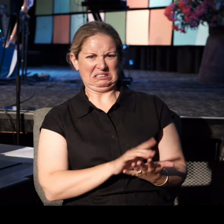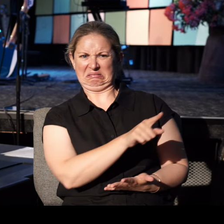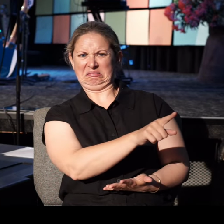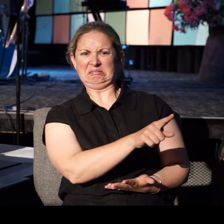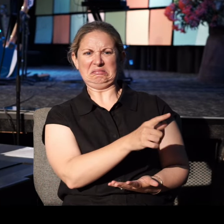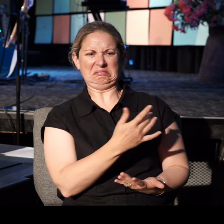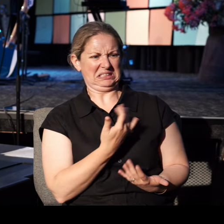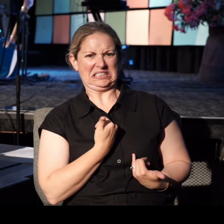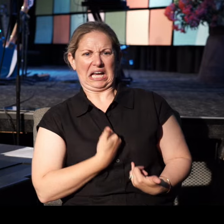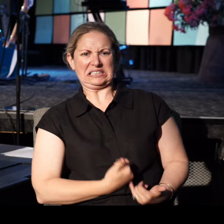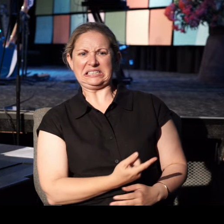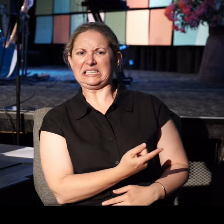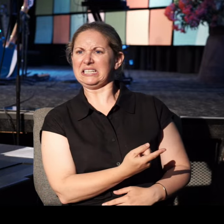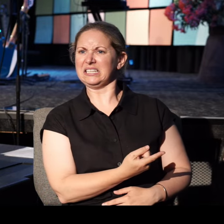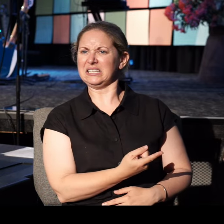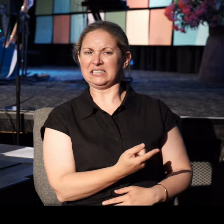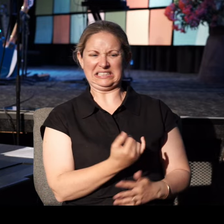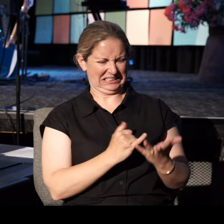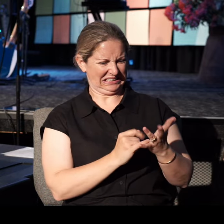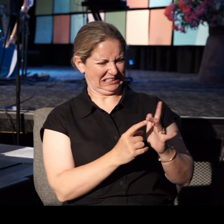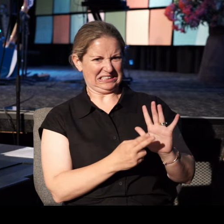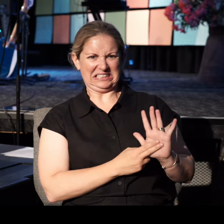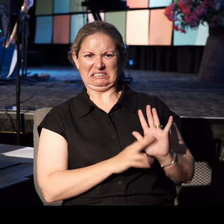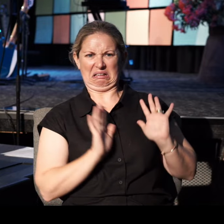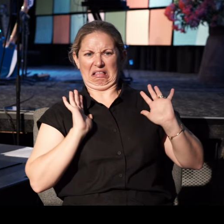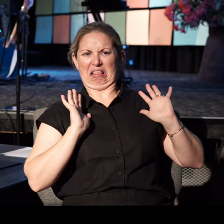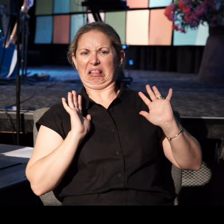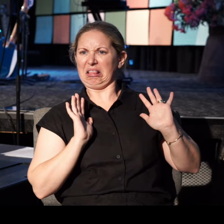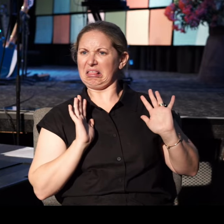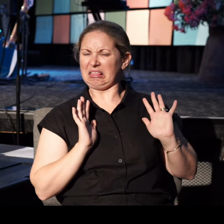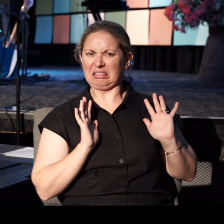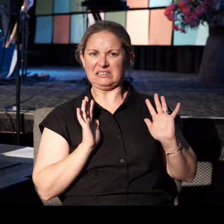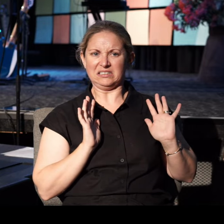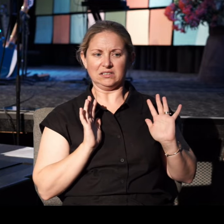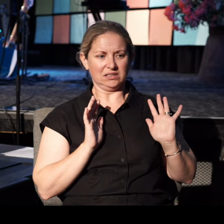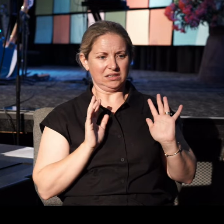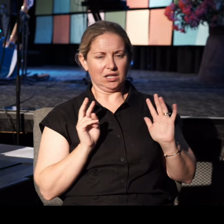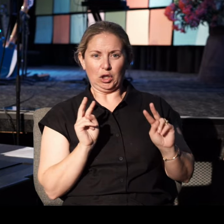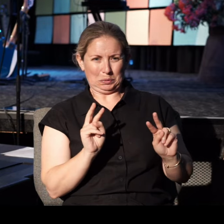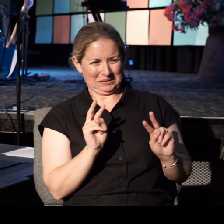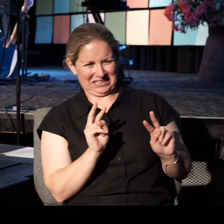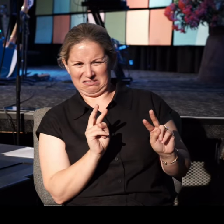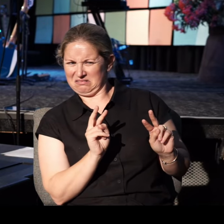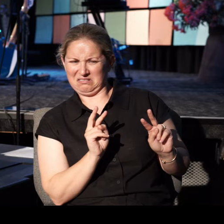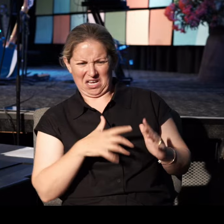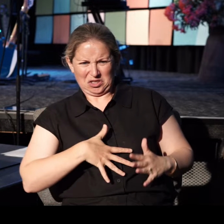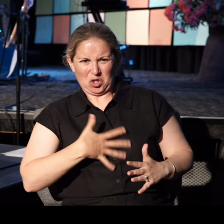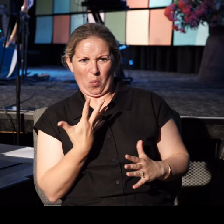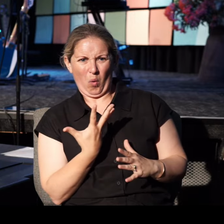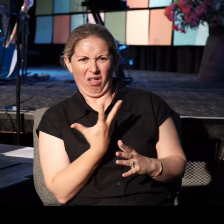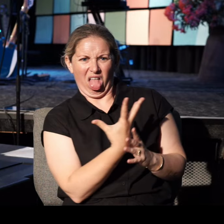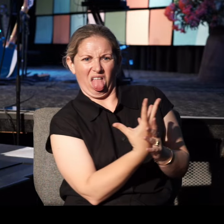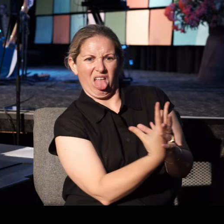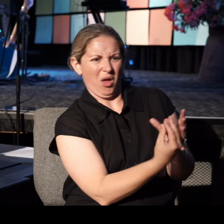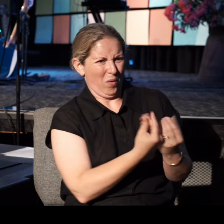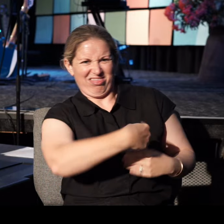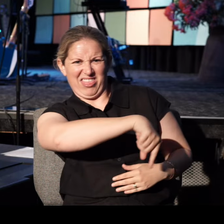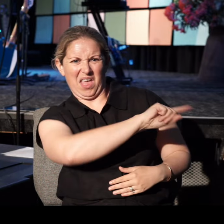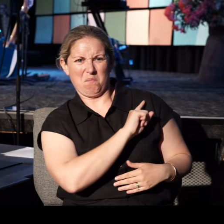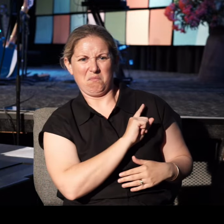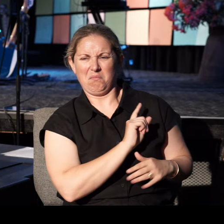You're disgusted by sin. You're horrified at living in independence to God.